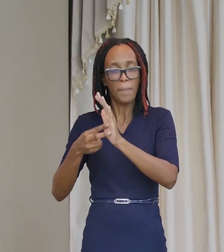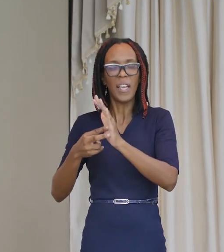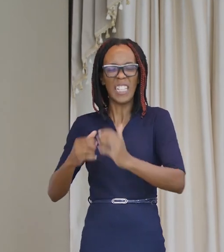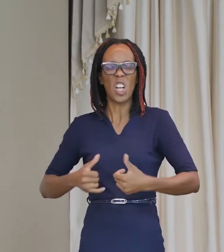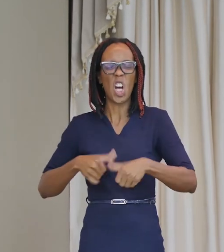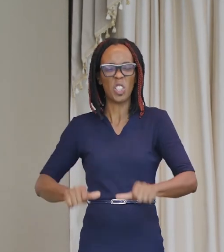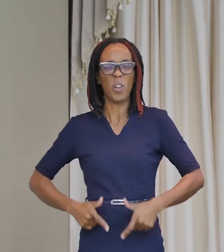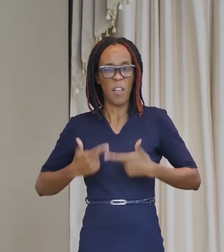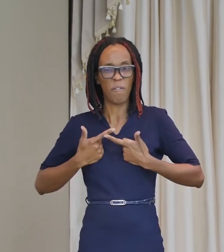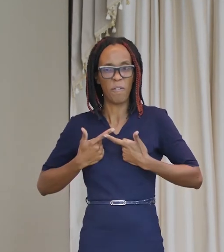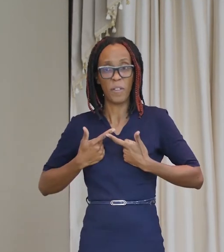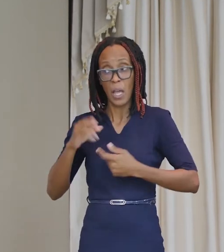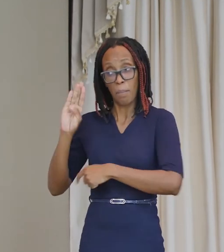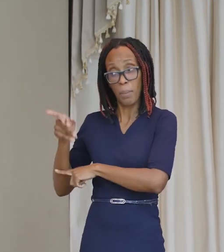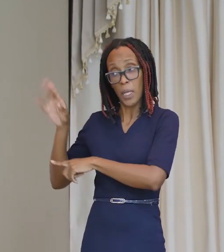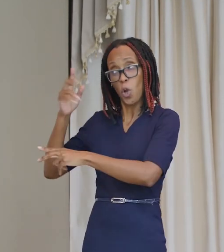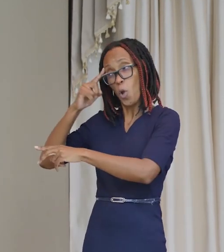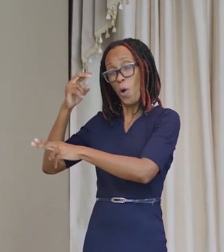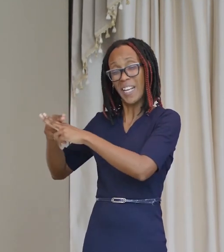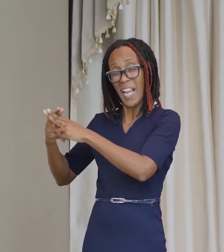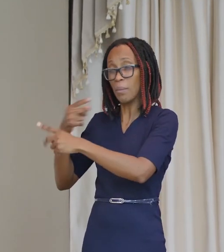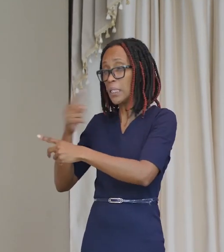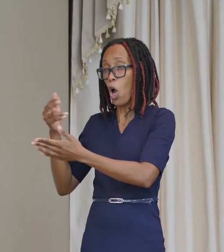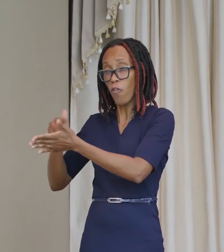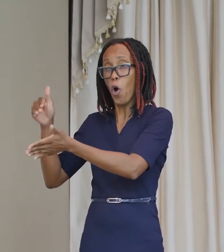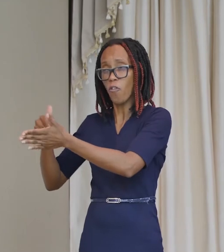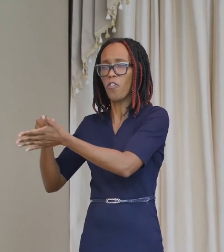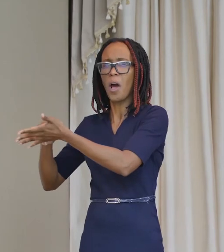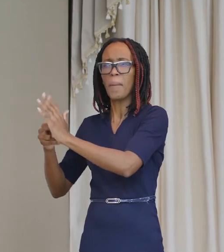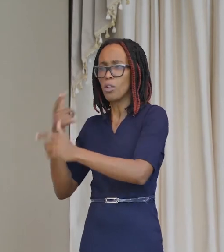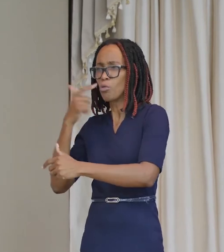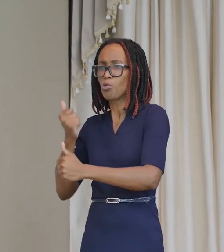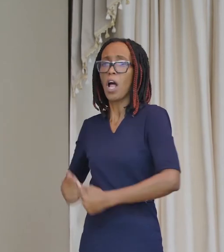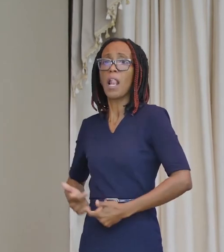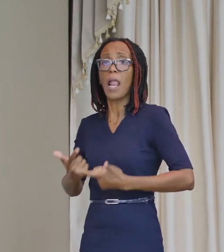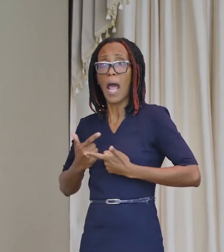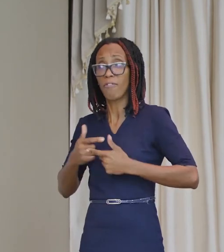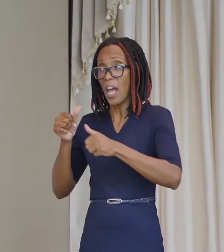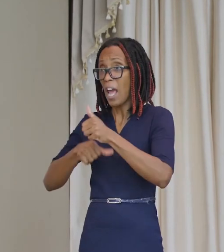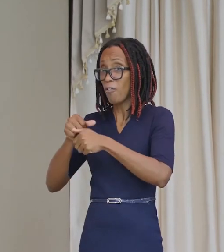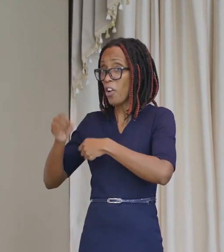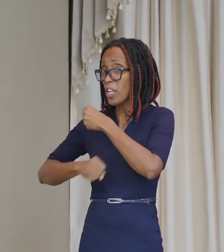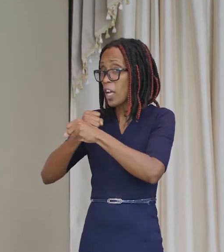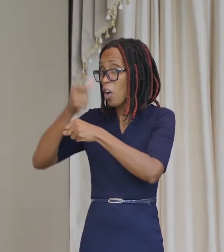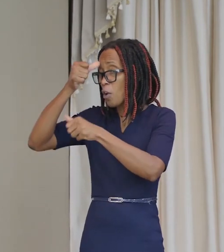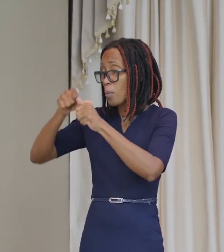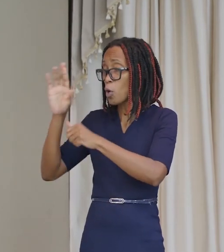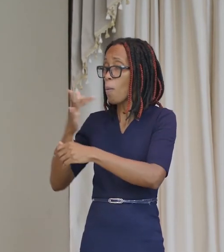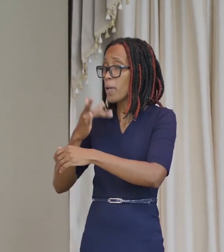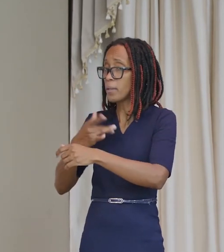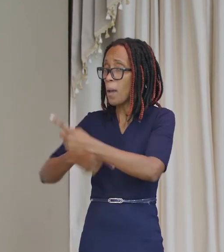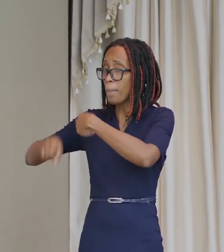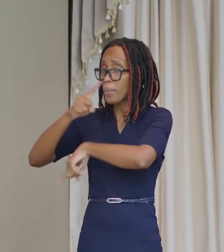as we continue to keep BP alive by calling his name and holding annual tributes for his birthday, February